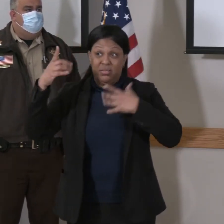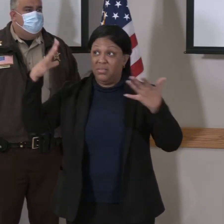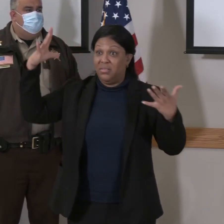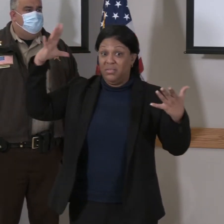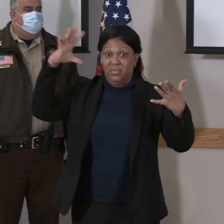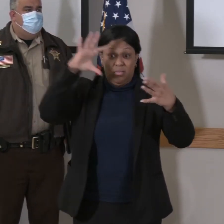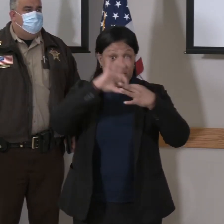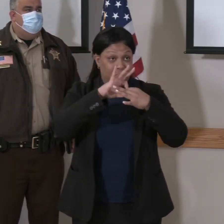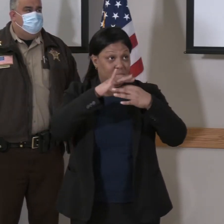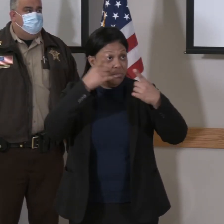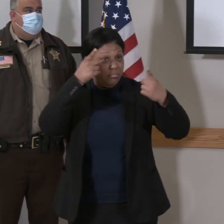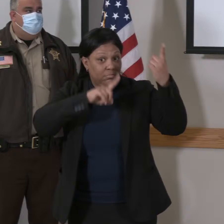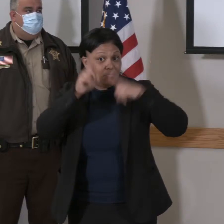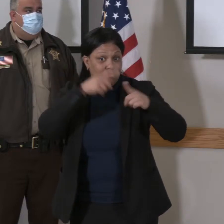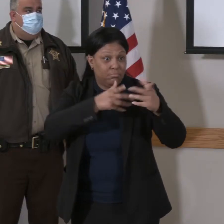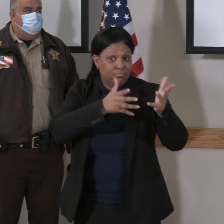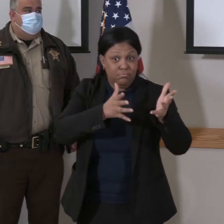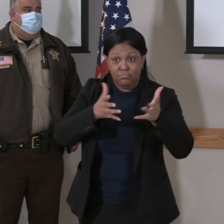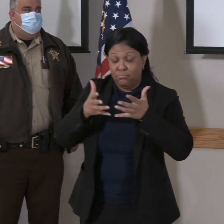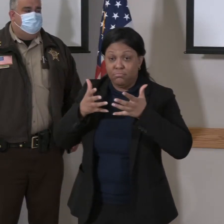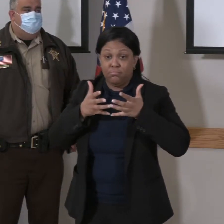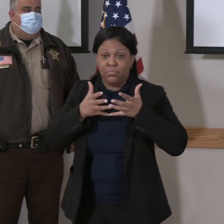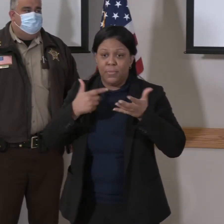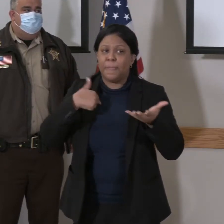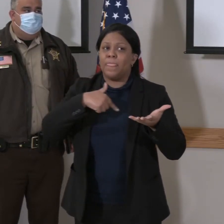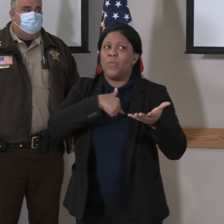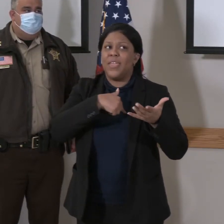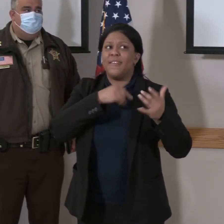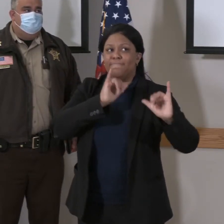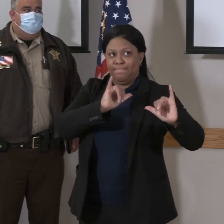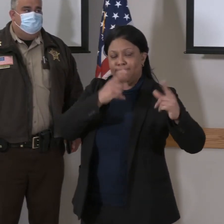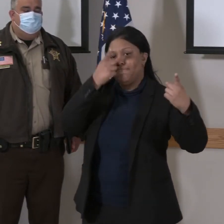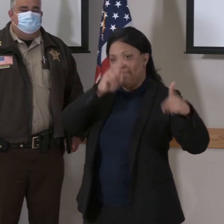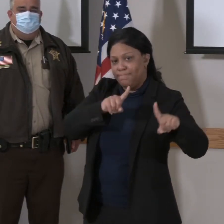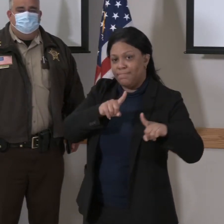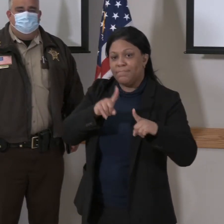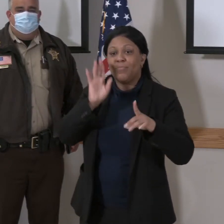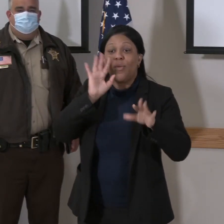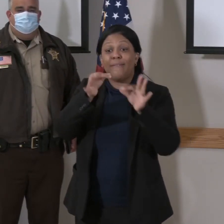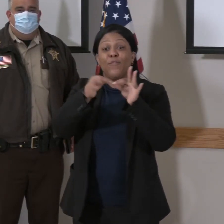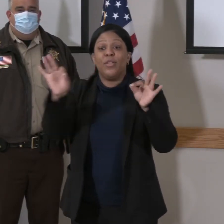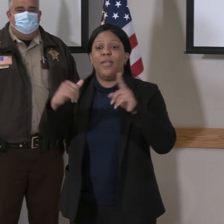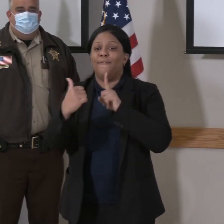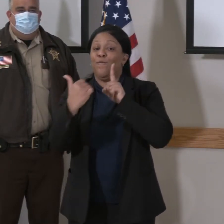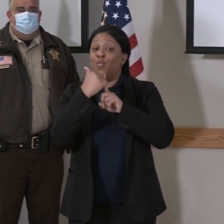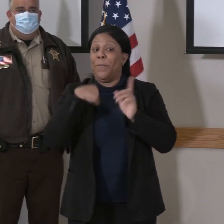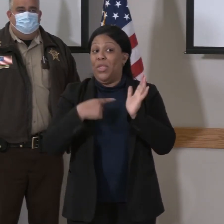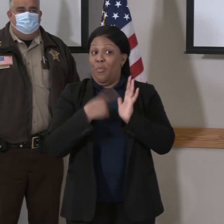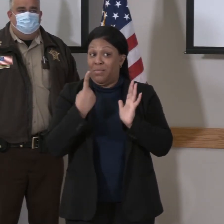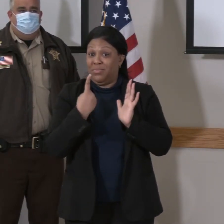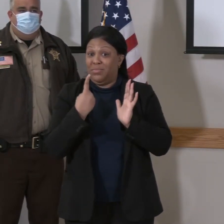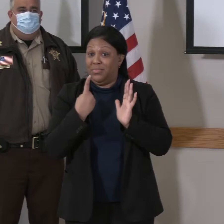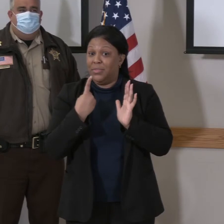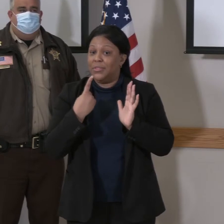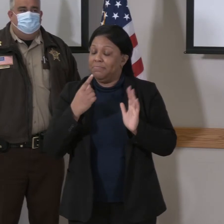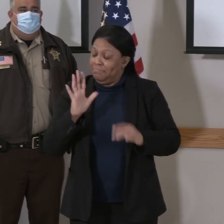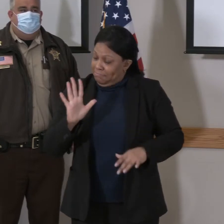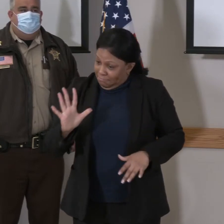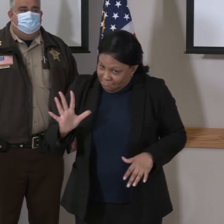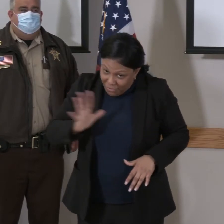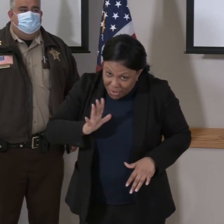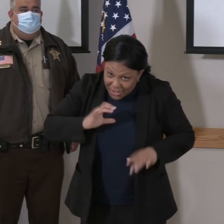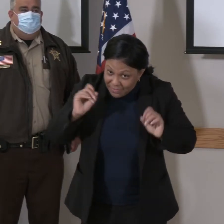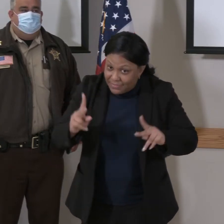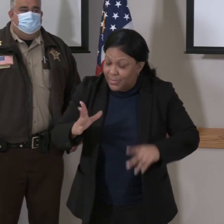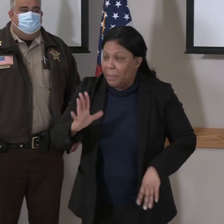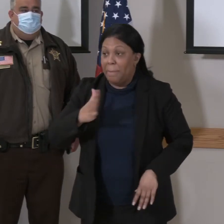Fool me once, shame on you. Fool me twice, we all know how that ends. So we are not going to be